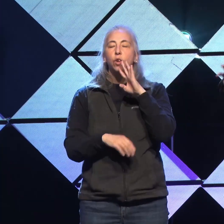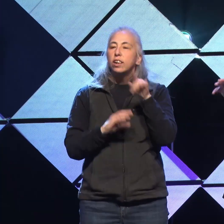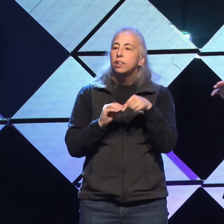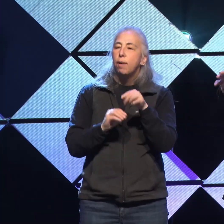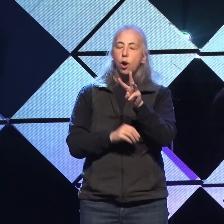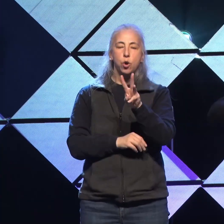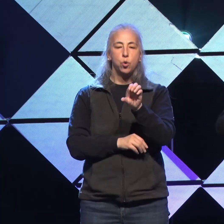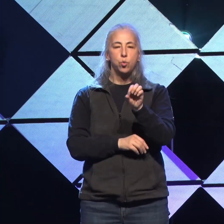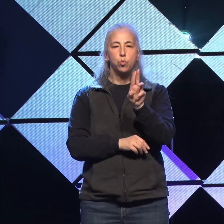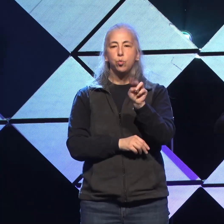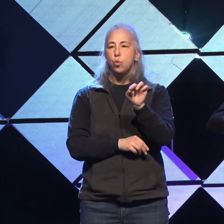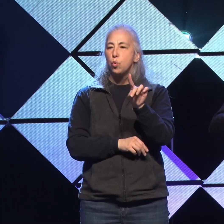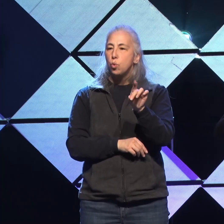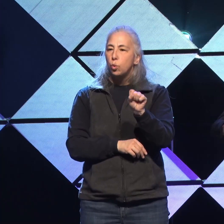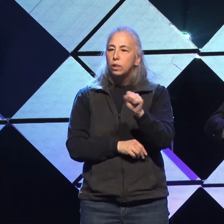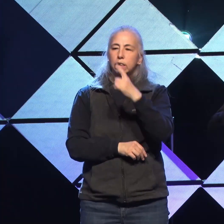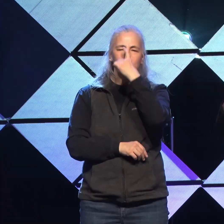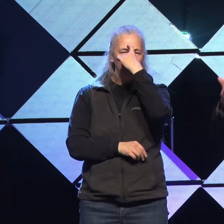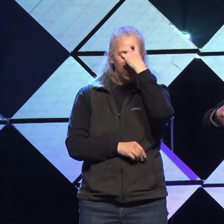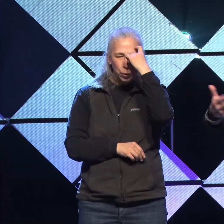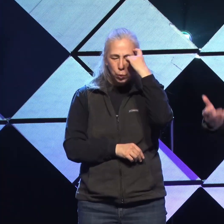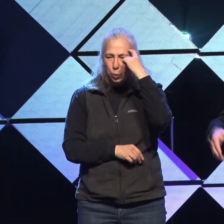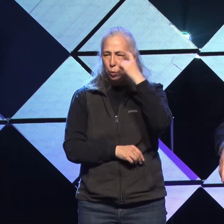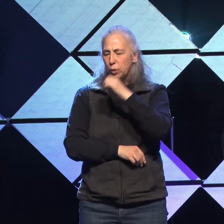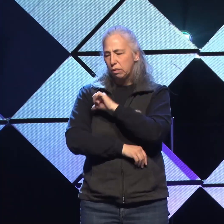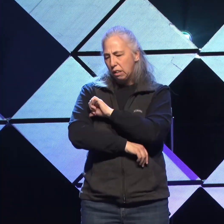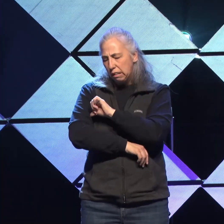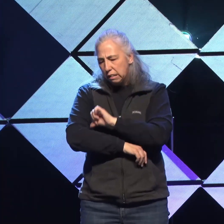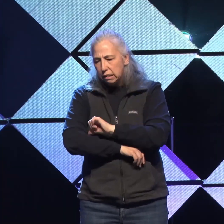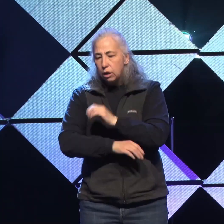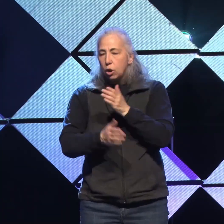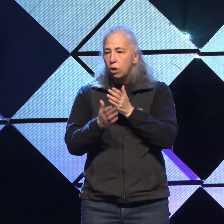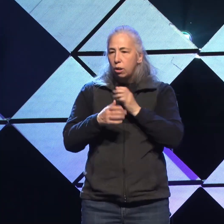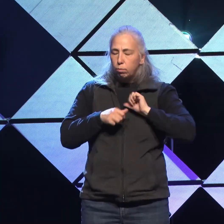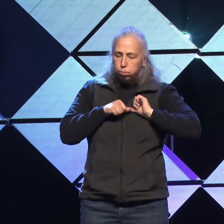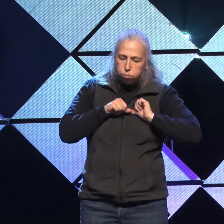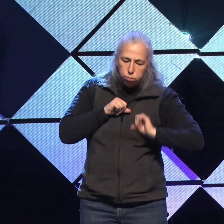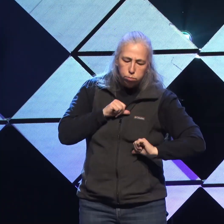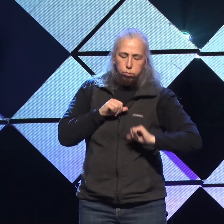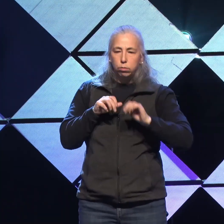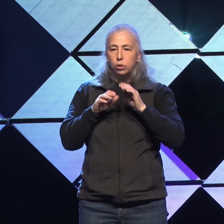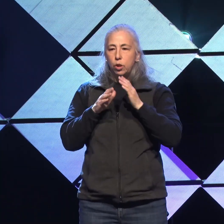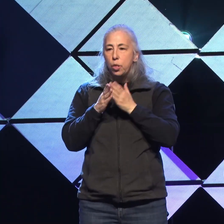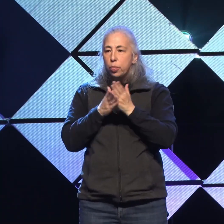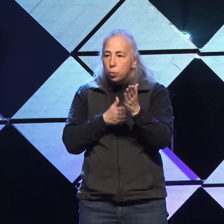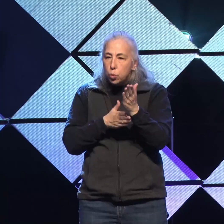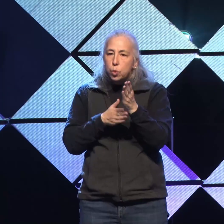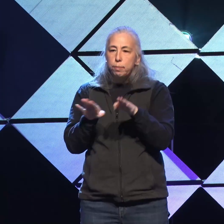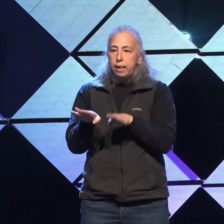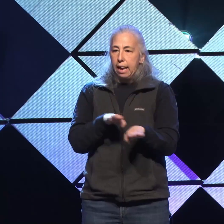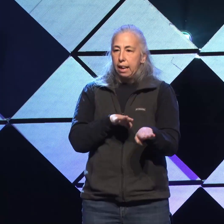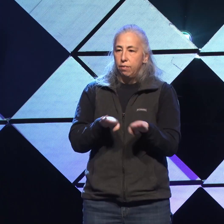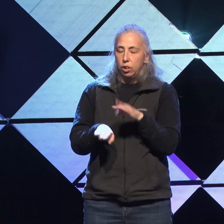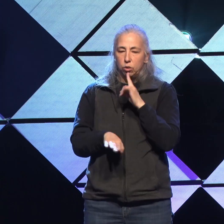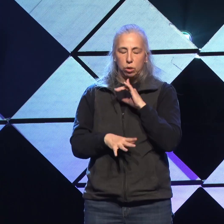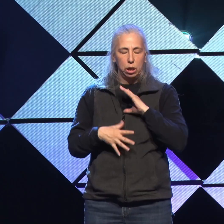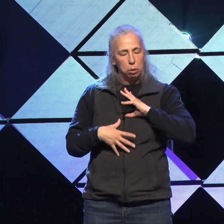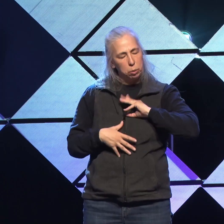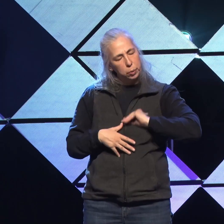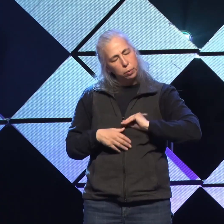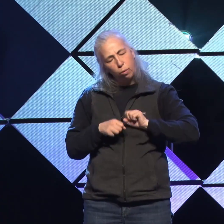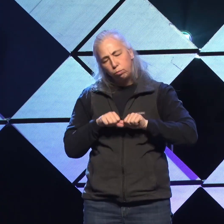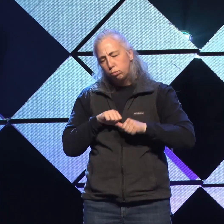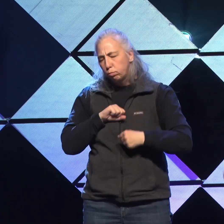the woundedness and the woundings that we do through those behaviors. I like that. I mean, they're devastating. They can